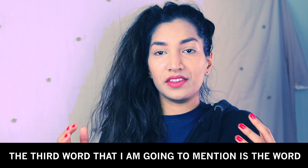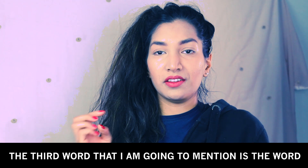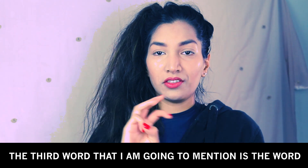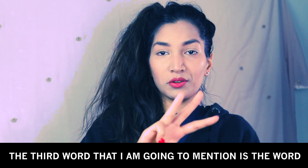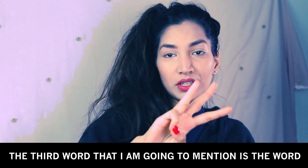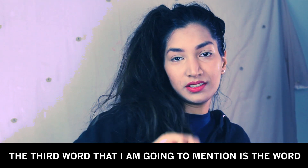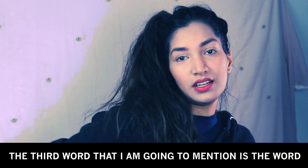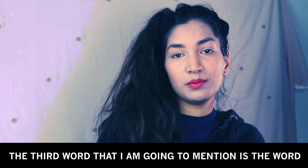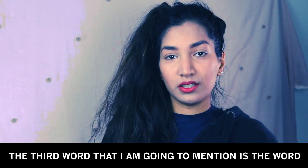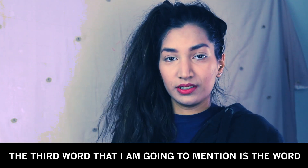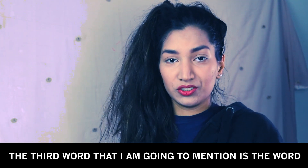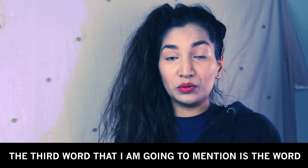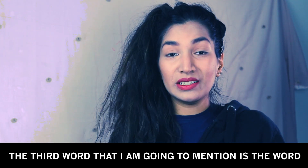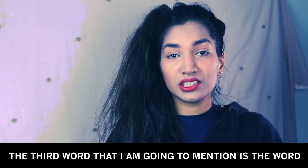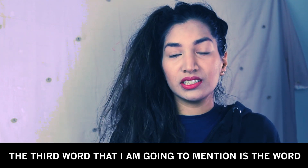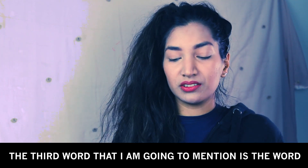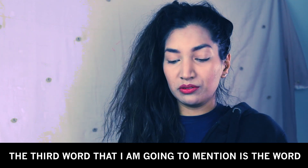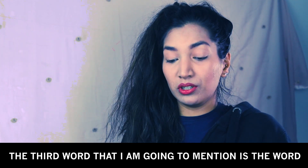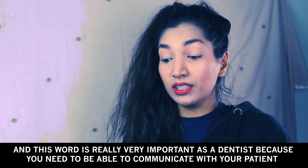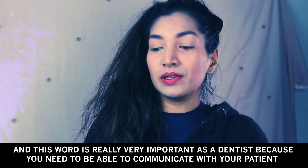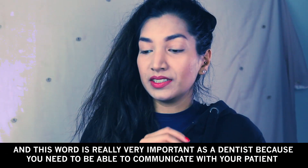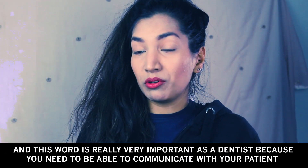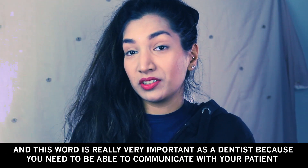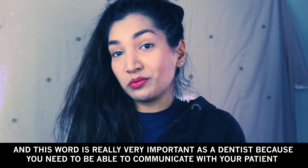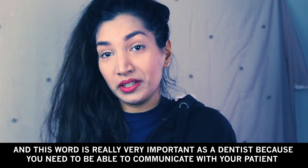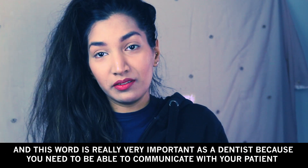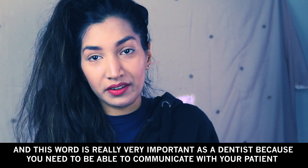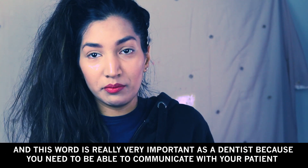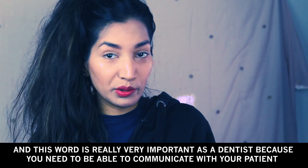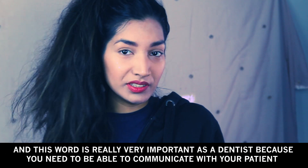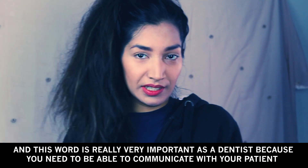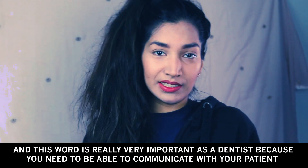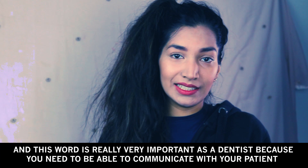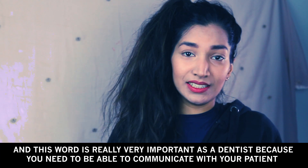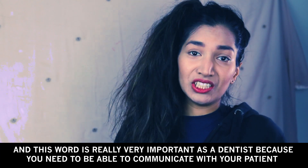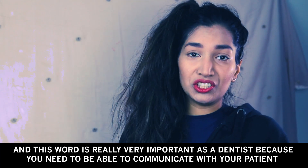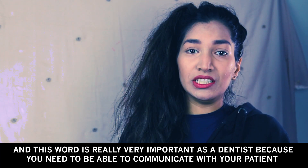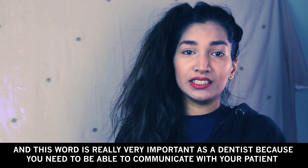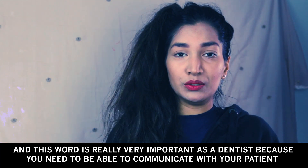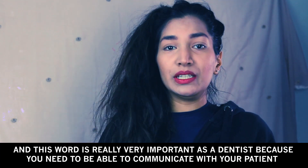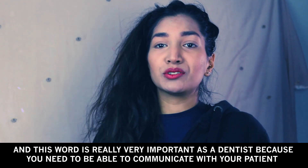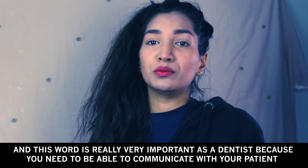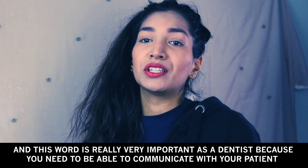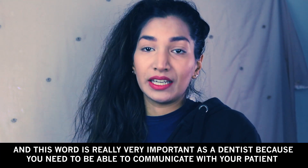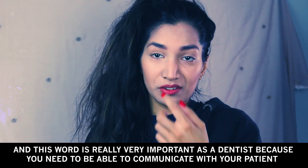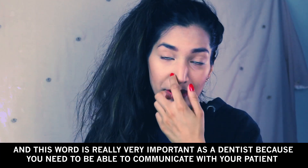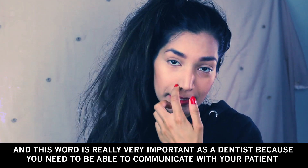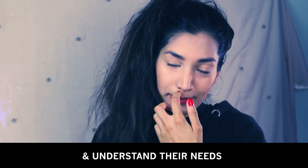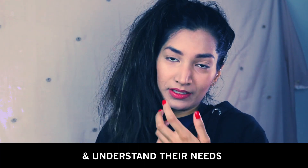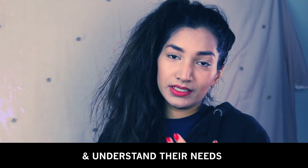the third word that I am going to mention is the word, and this word is really very important as a dentist because you need to be able to communicate with the patient and